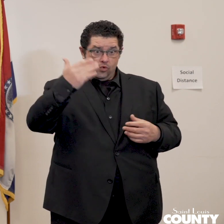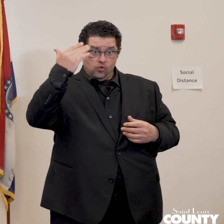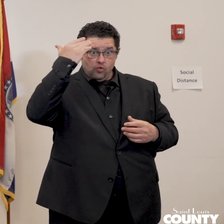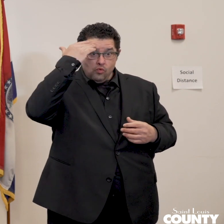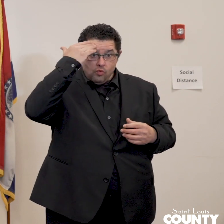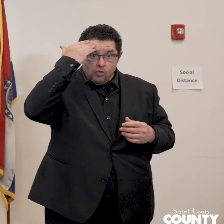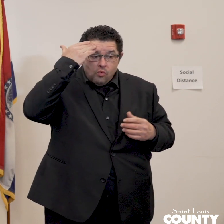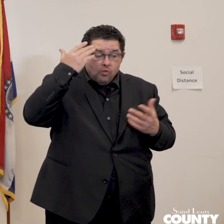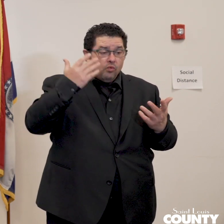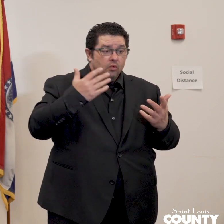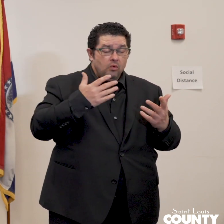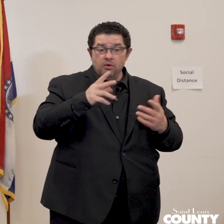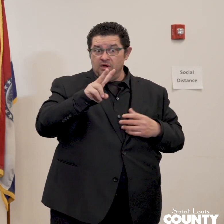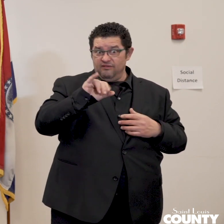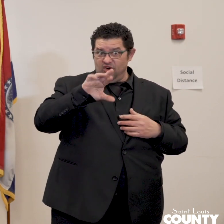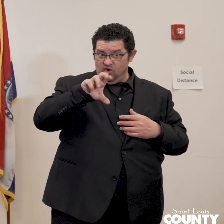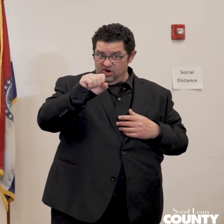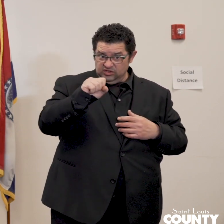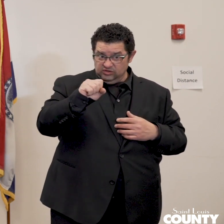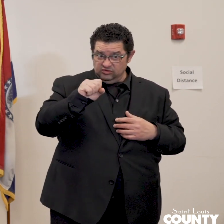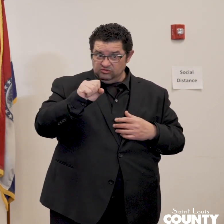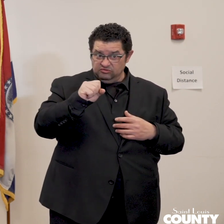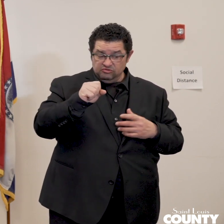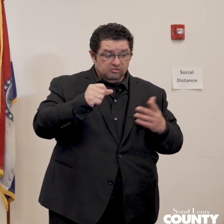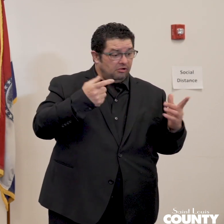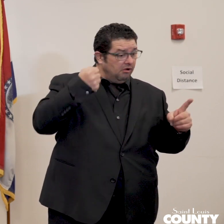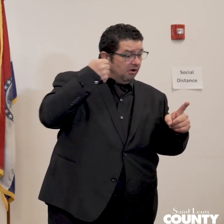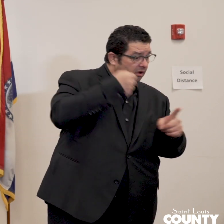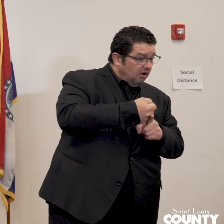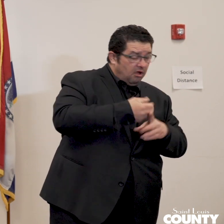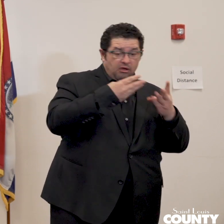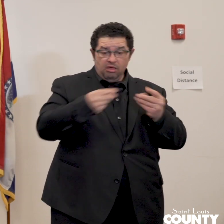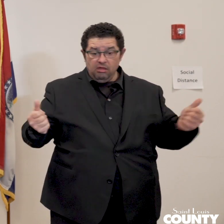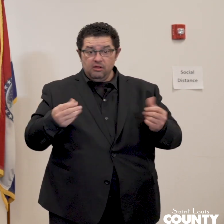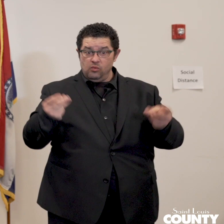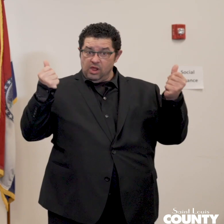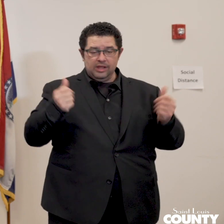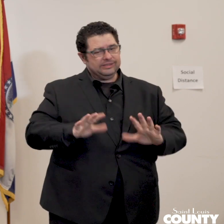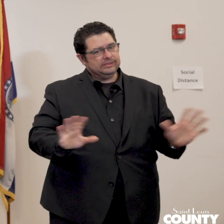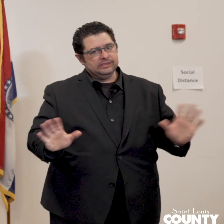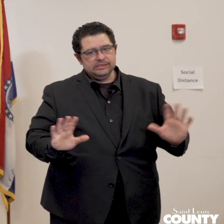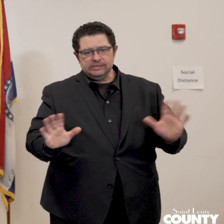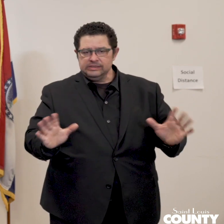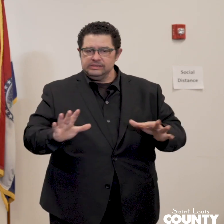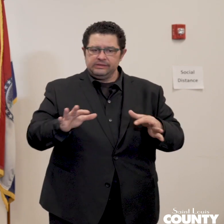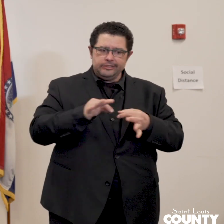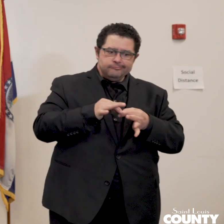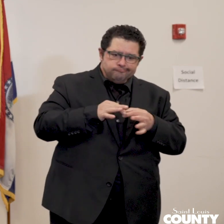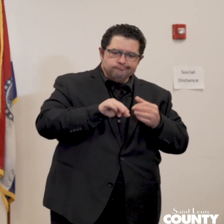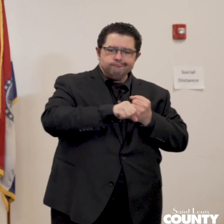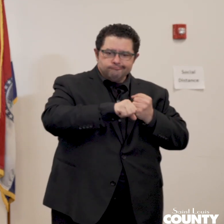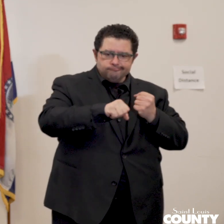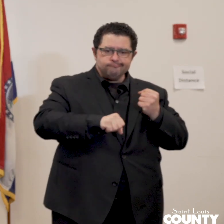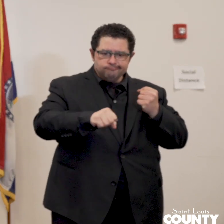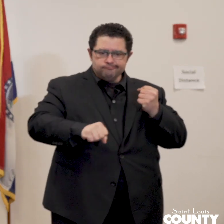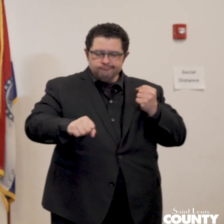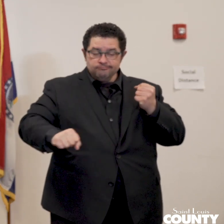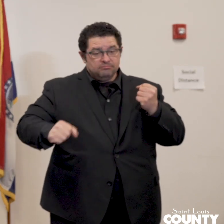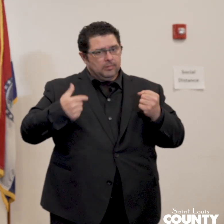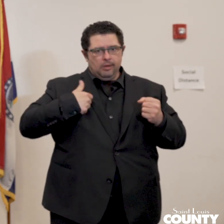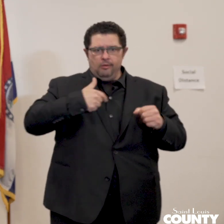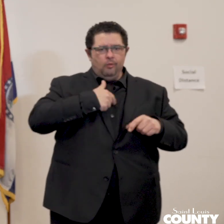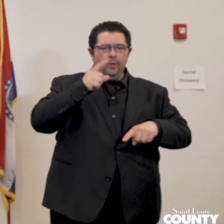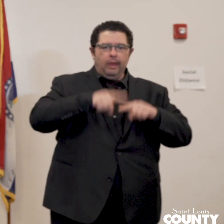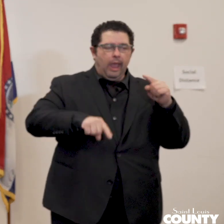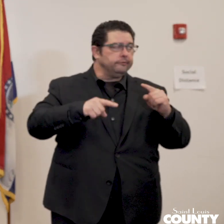seldom come and go quickly. They are often here for second and third waves. We can't let our guard down,